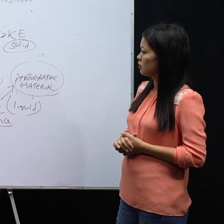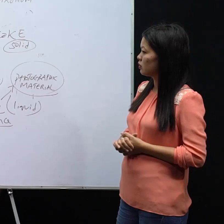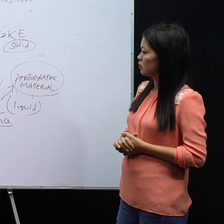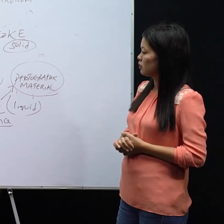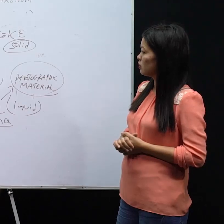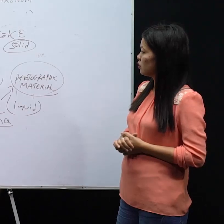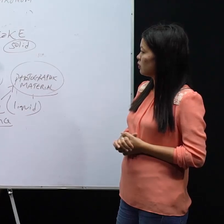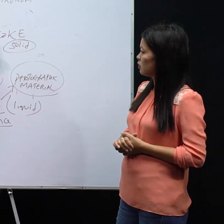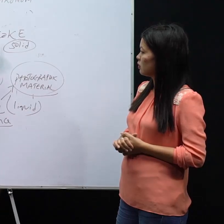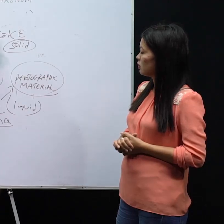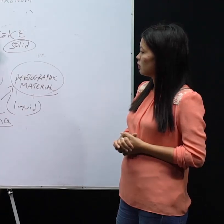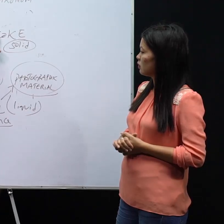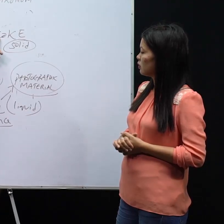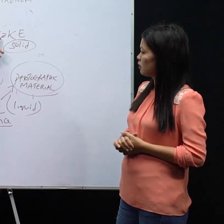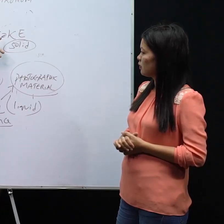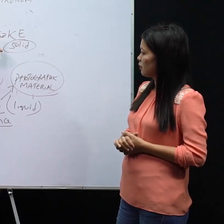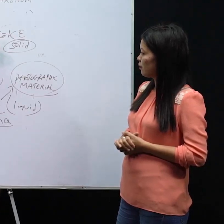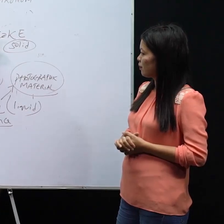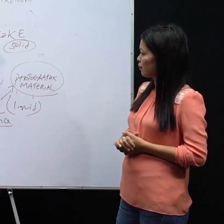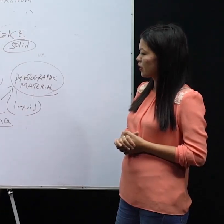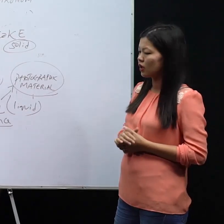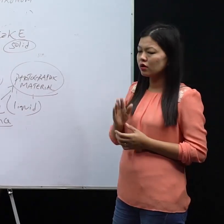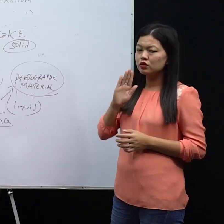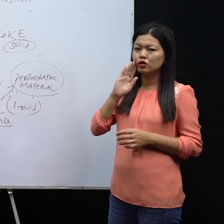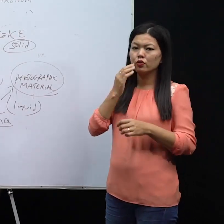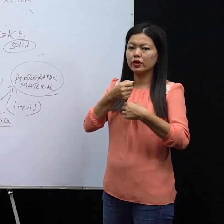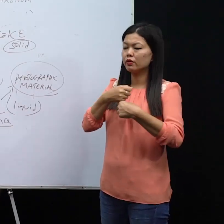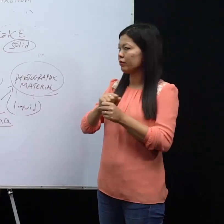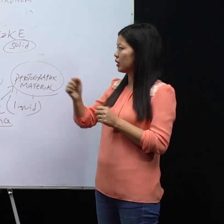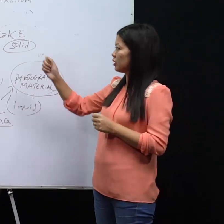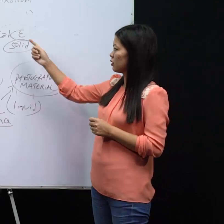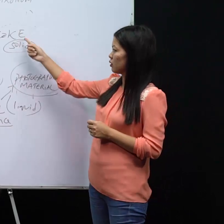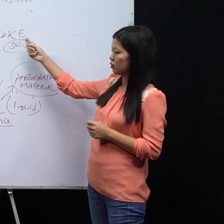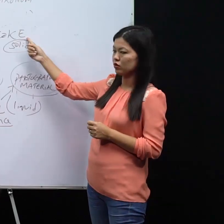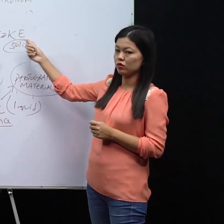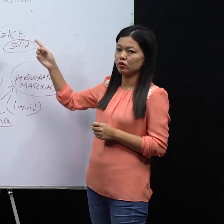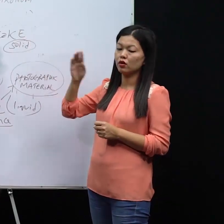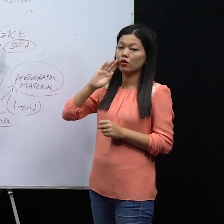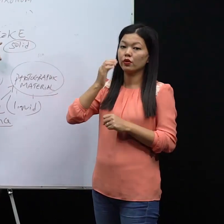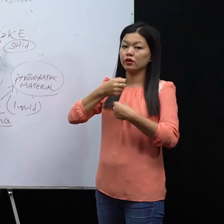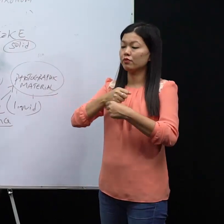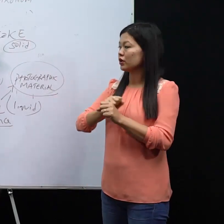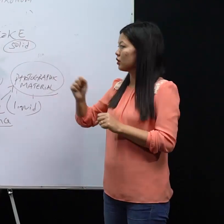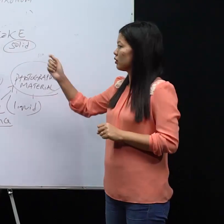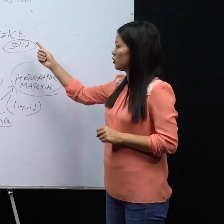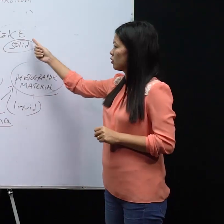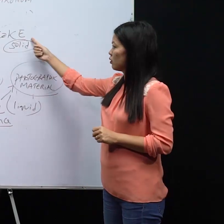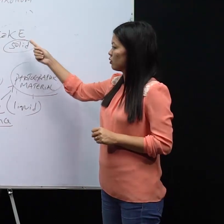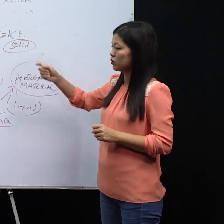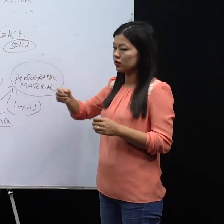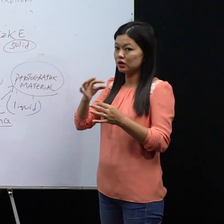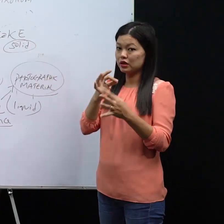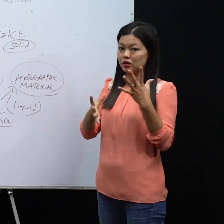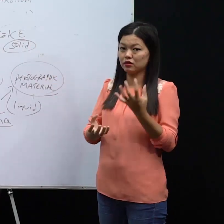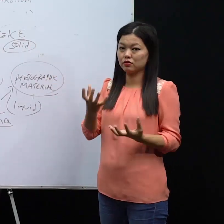During the process of coke, okay? From coal we get this coke, right? So